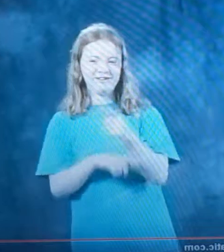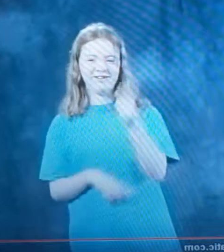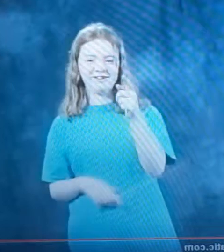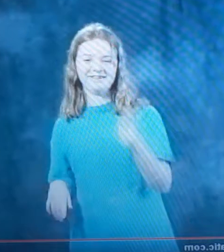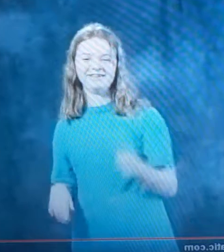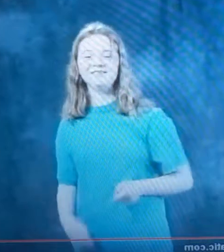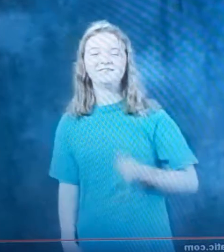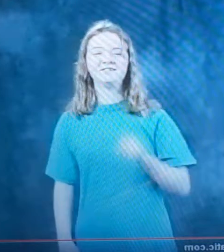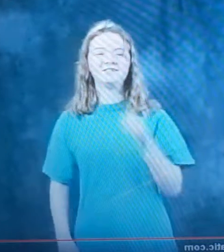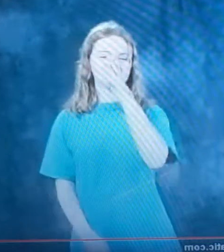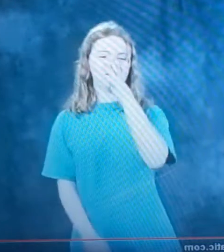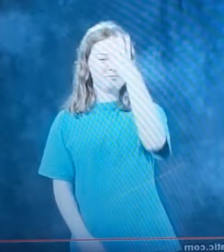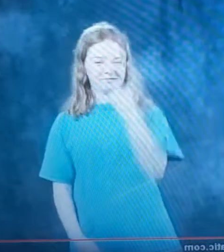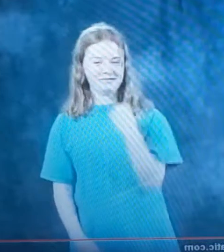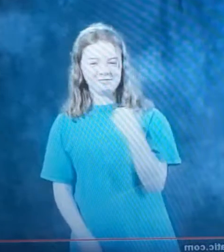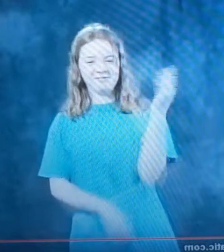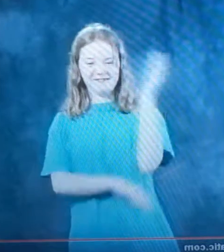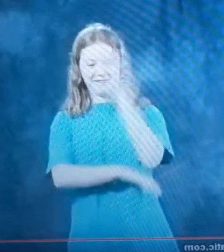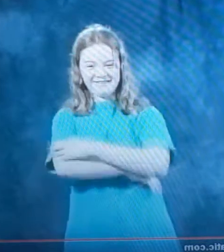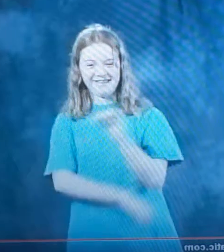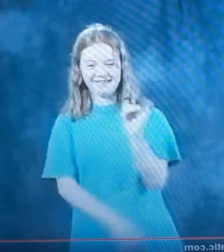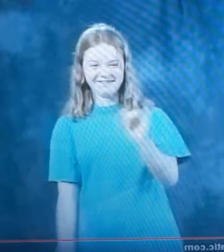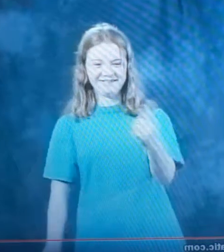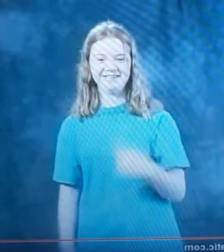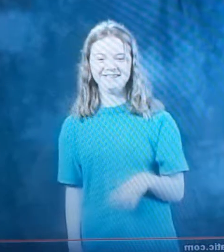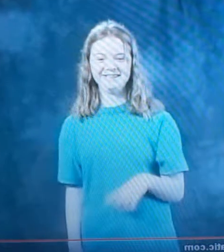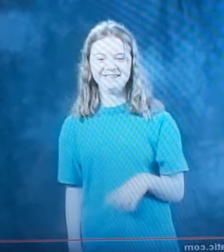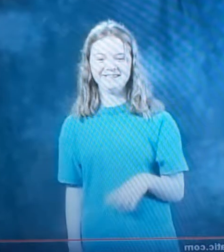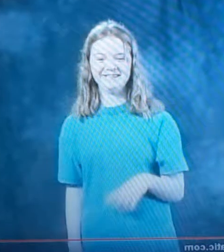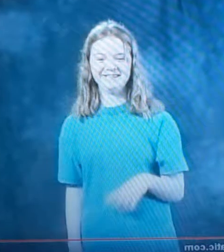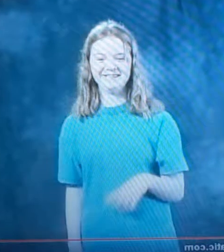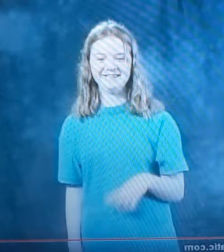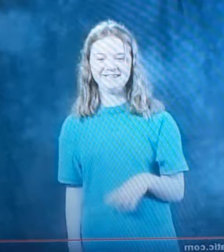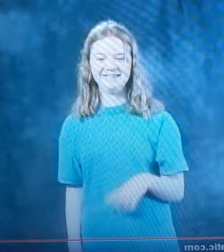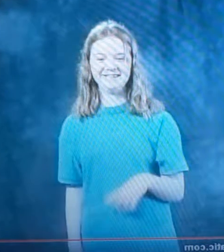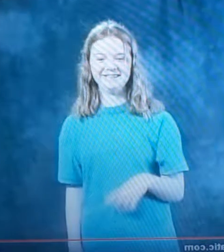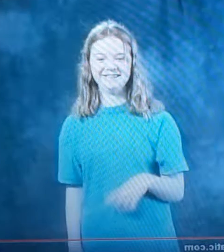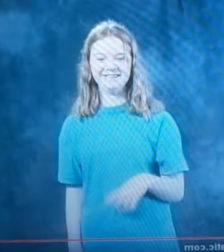watched TV with my brother there. My mom and dad slept all day too.